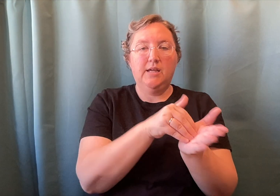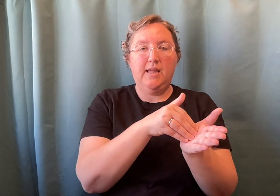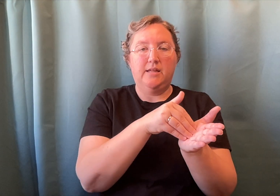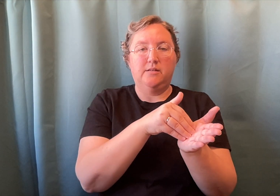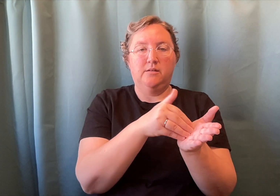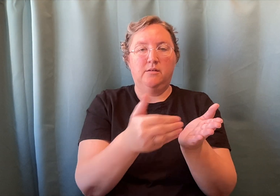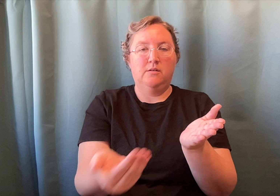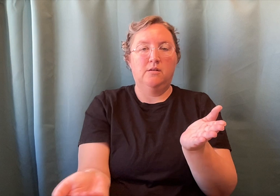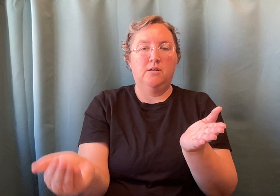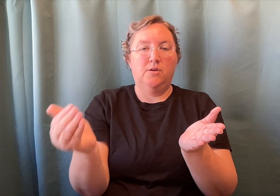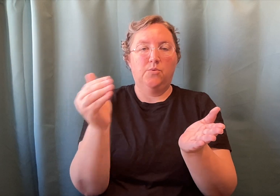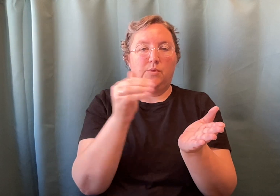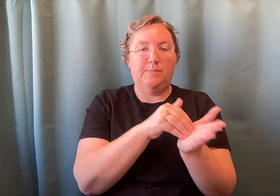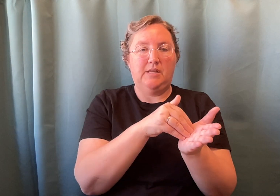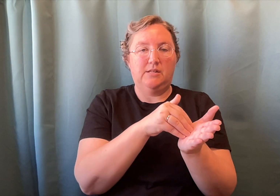Again, repeat.